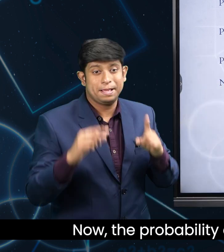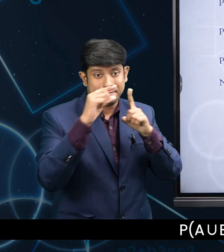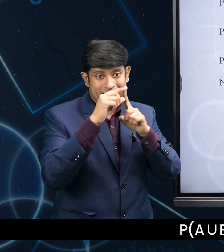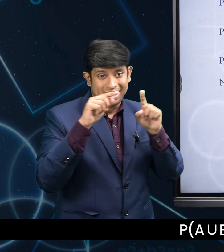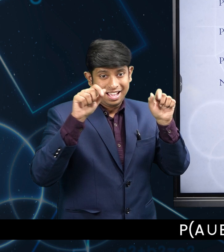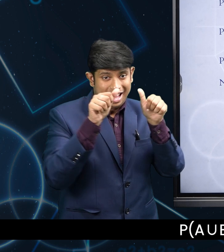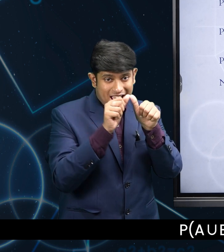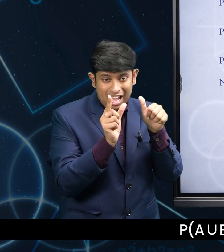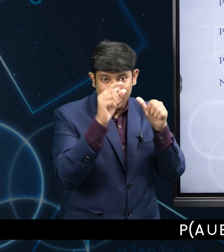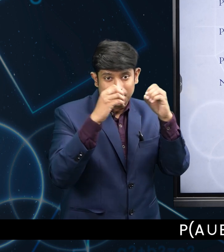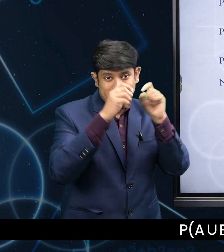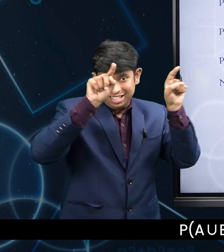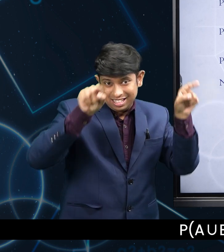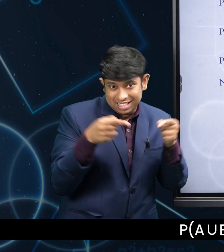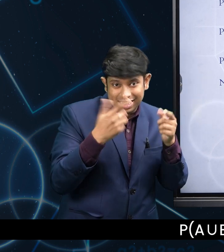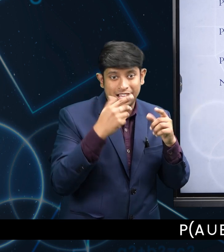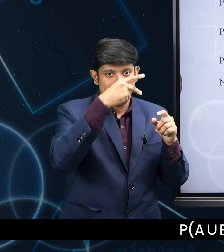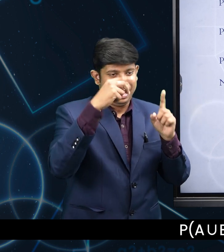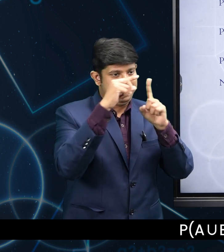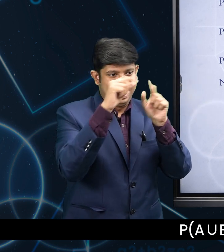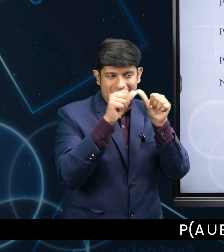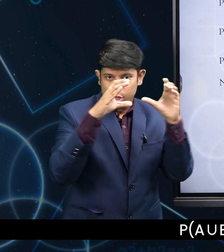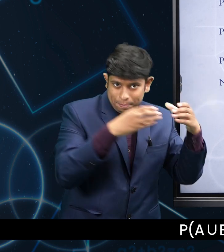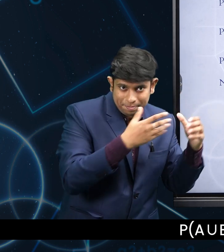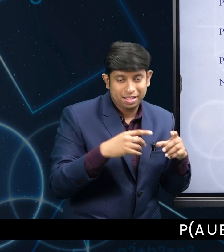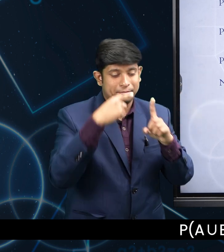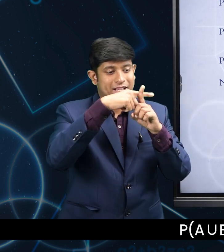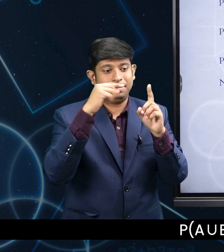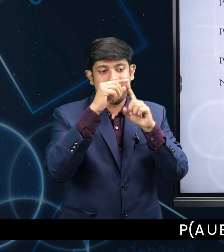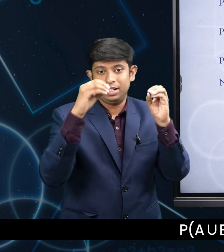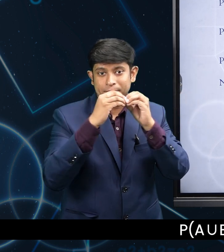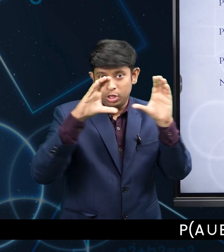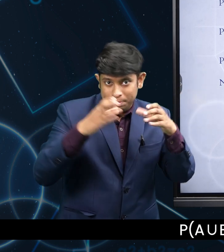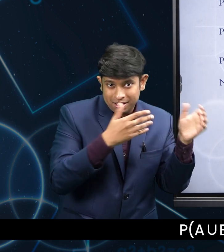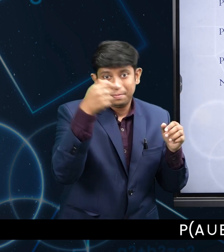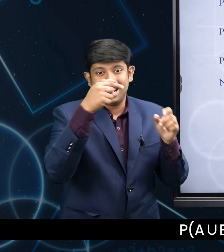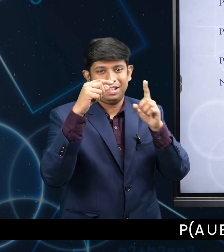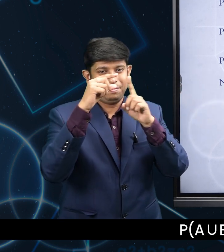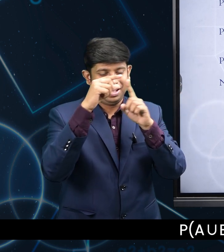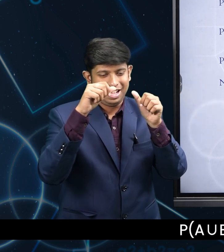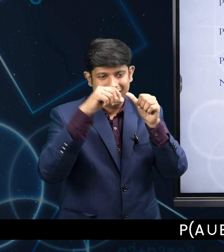P of A union B is equal to P of A plus P of B minus P of A intersection B.